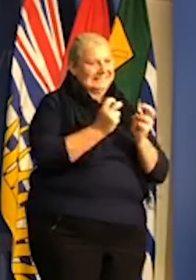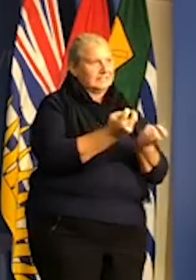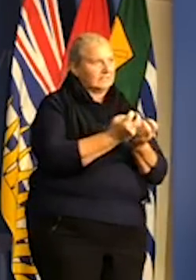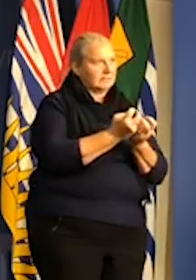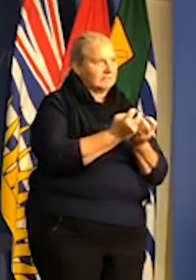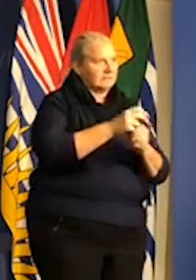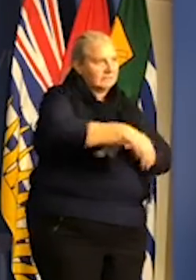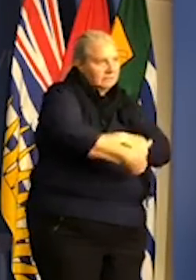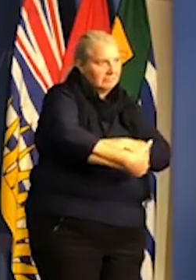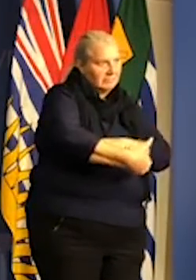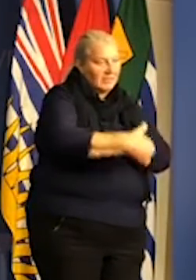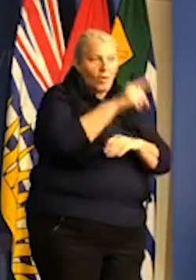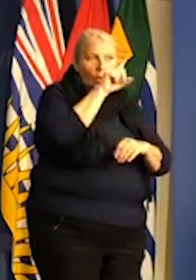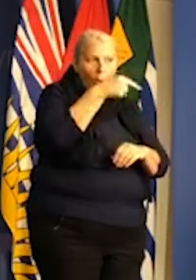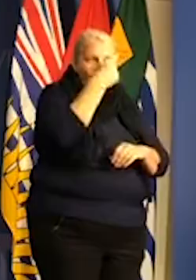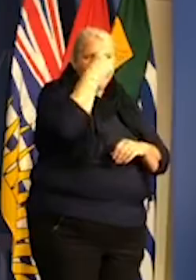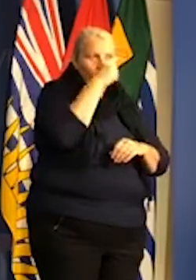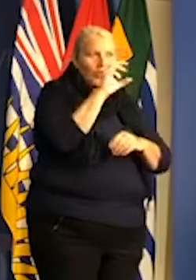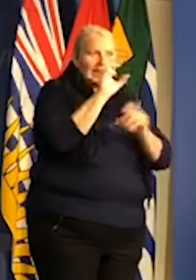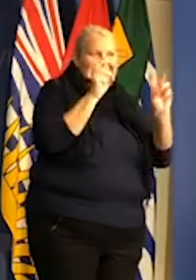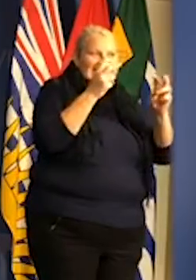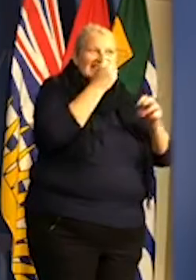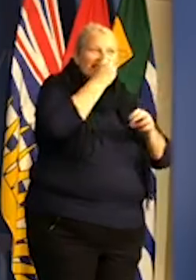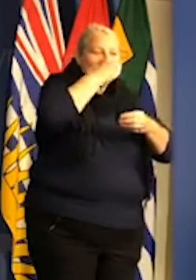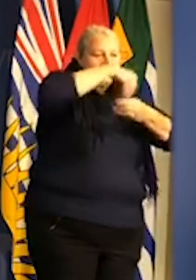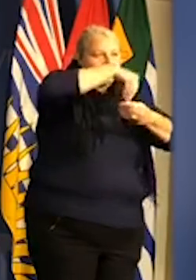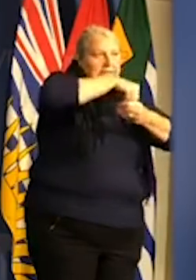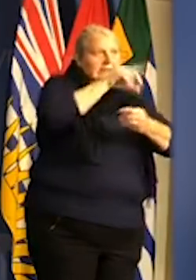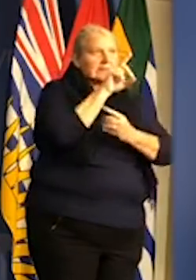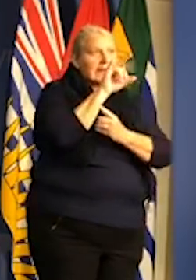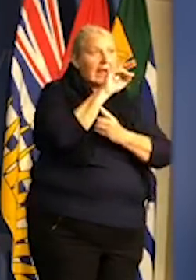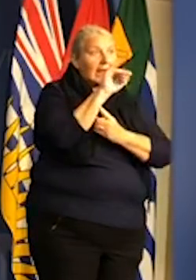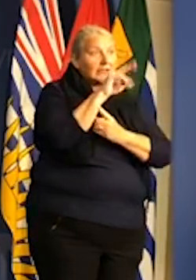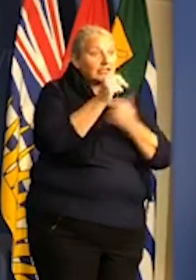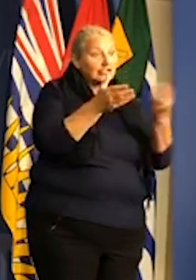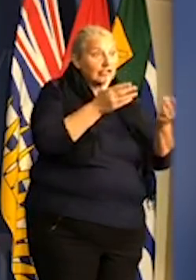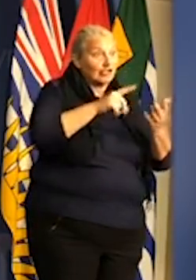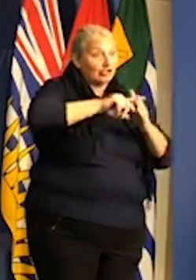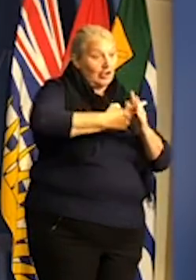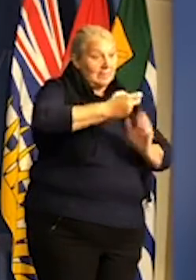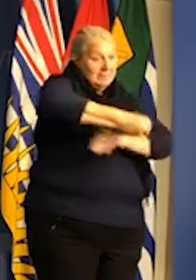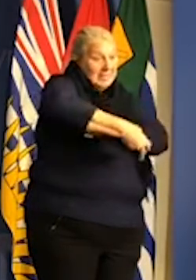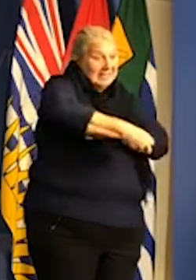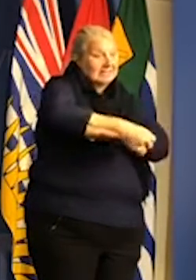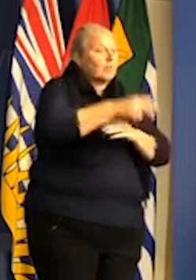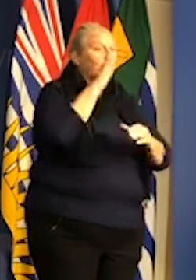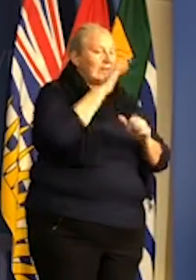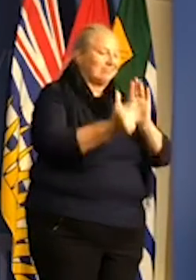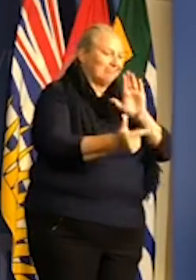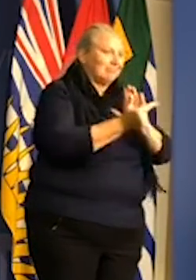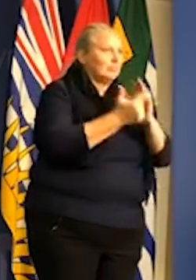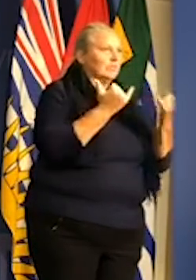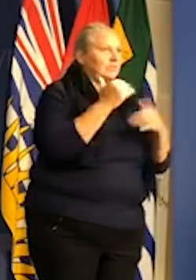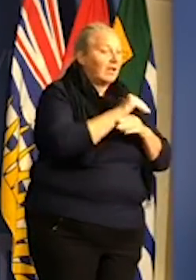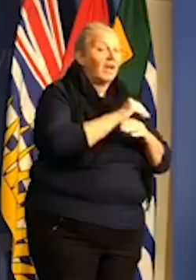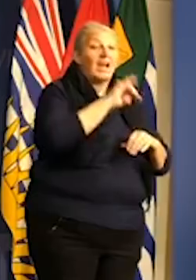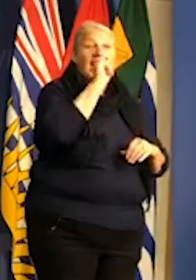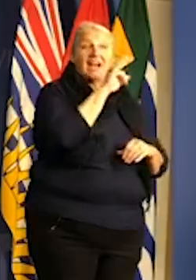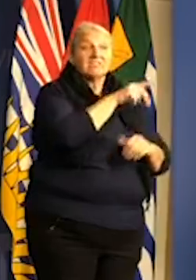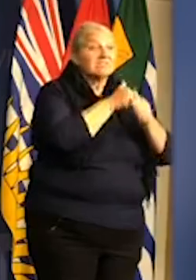are to discontinue dine-in service effective midnight tonight. Failure to comply will lead to